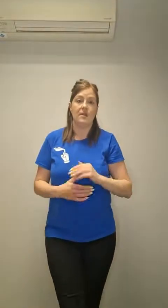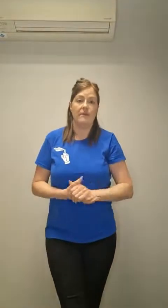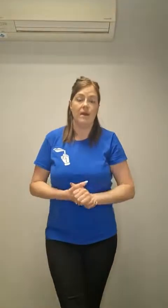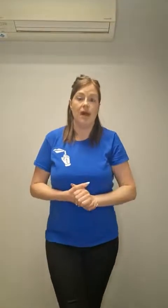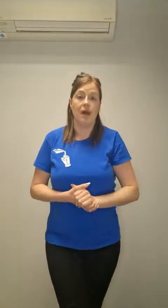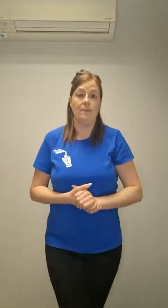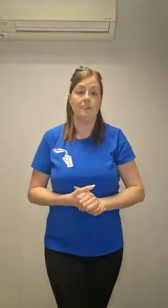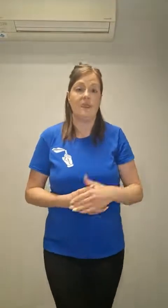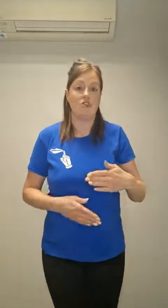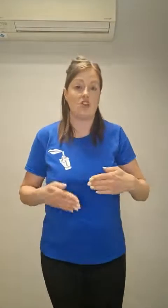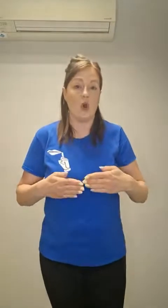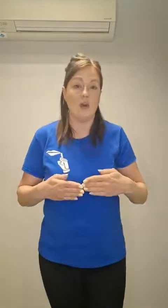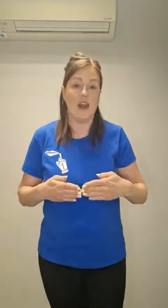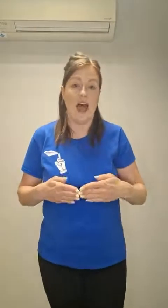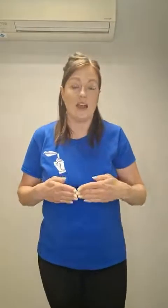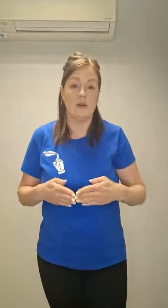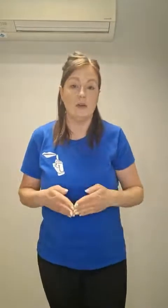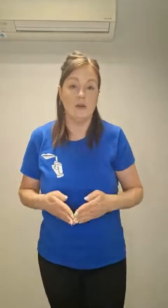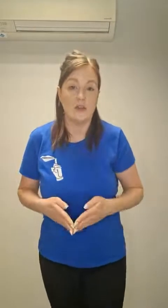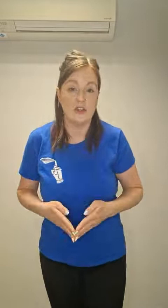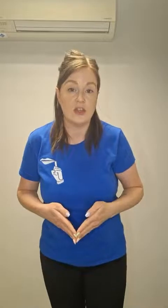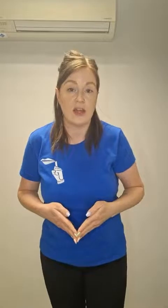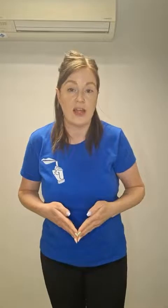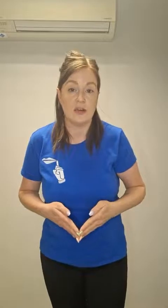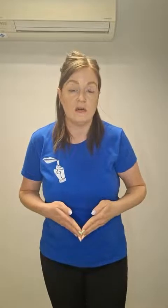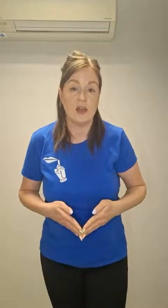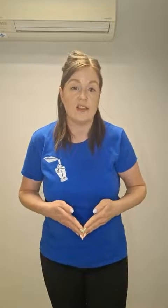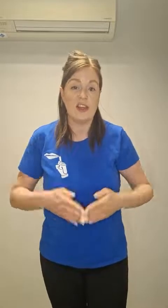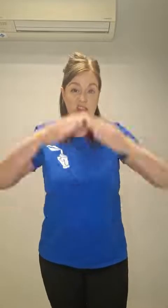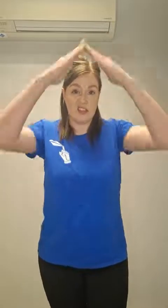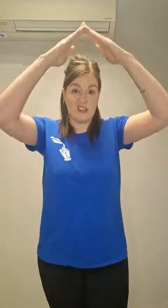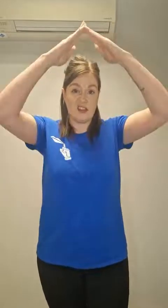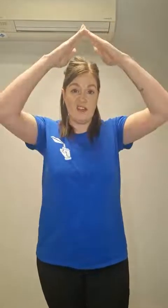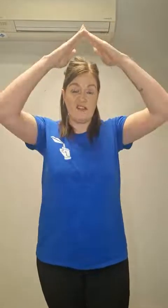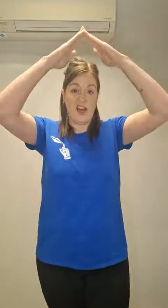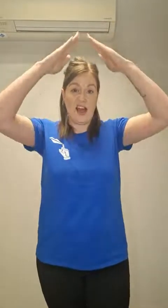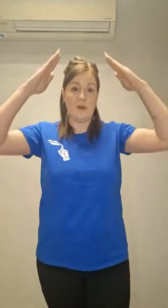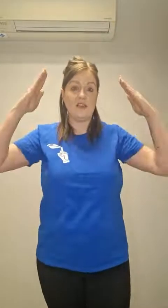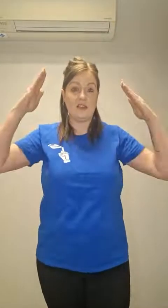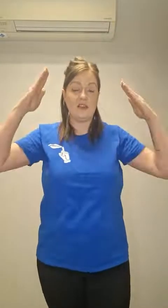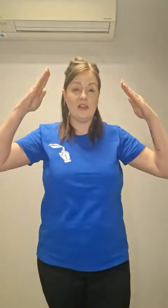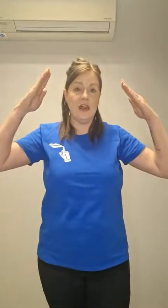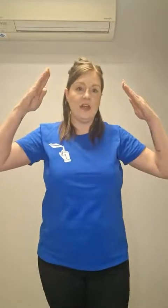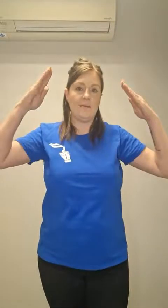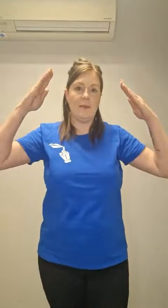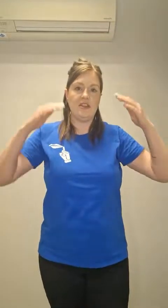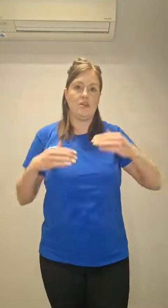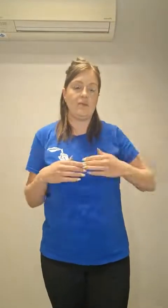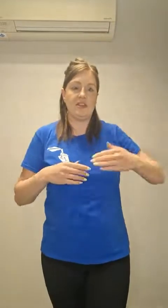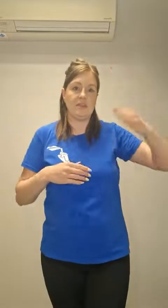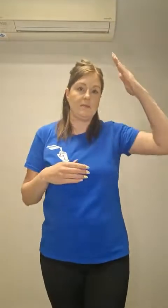that they're just on an angle, on a diagonal like this, like in the sign for house. They might be denoted, so